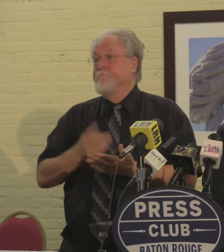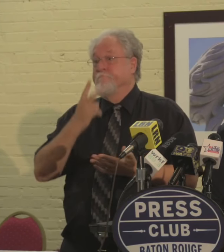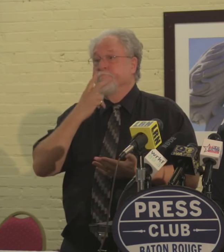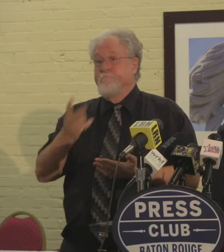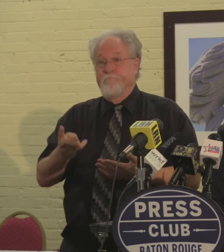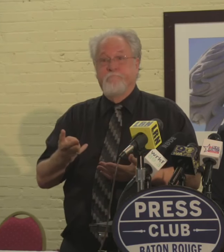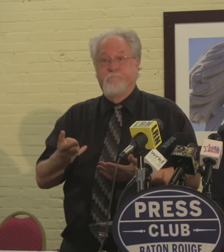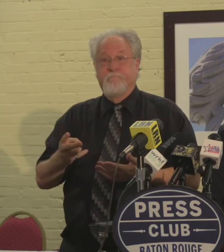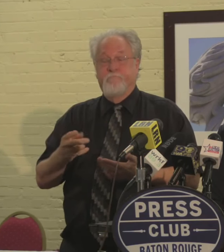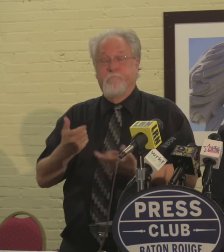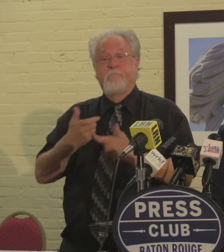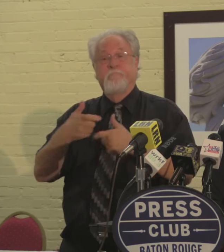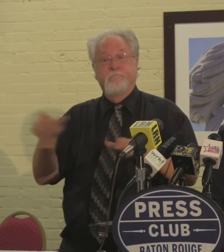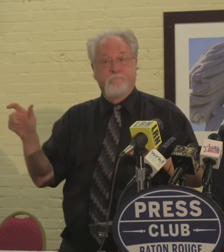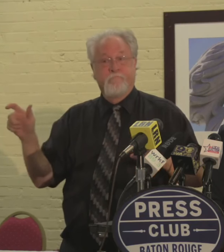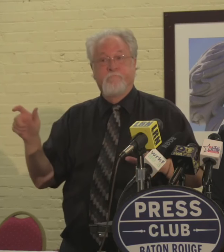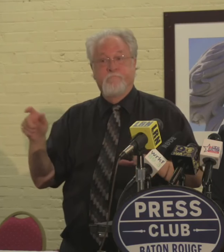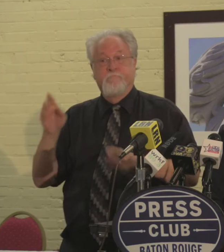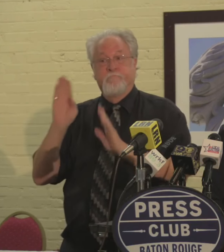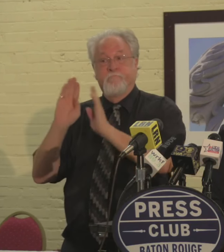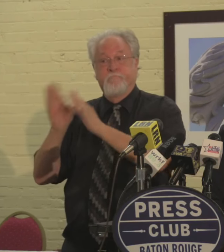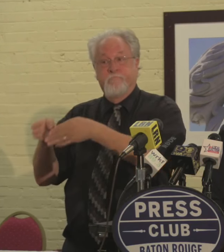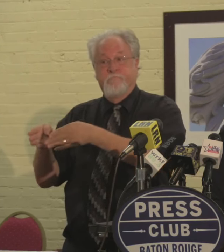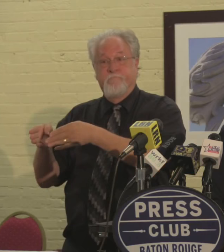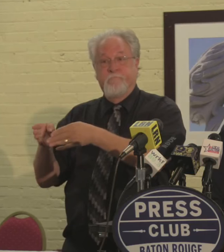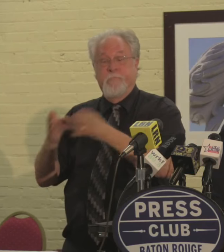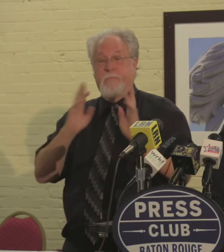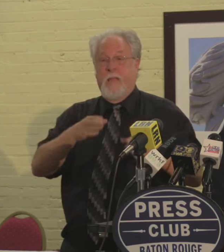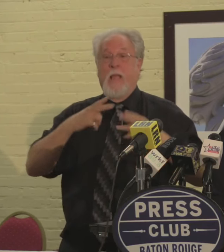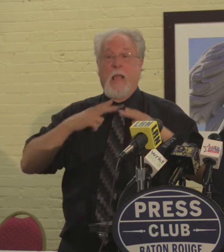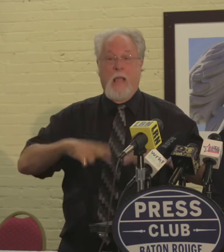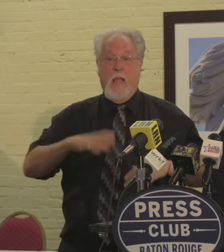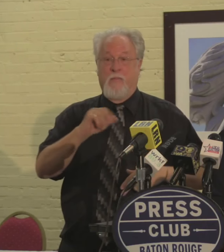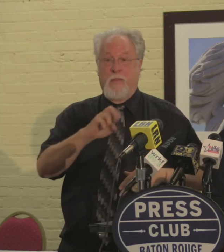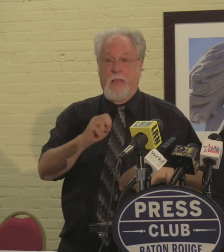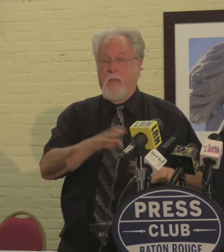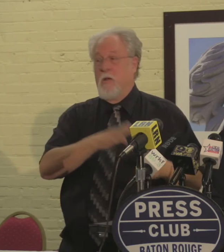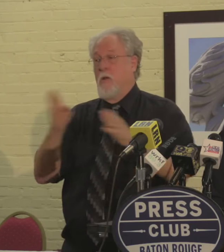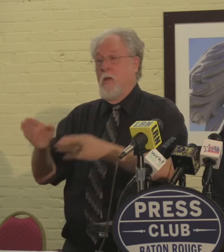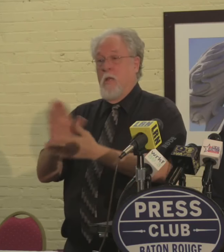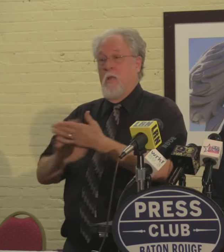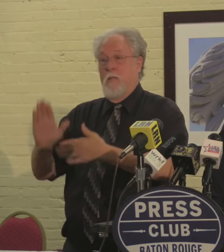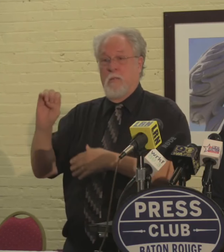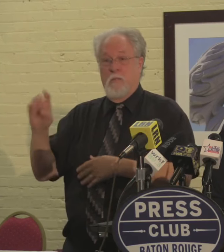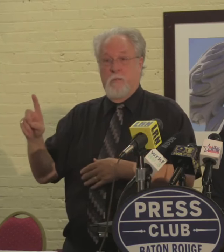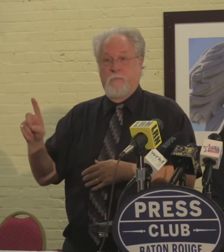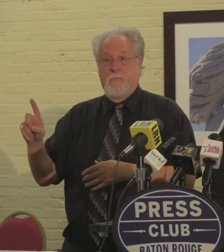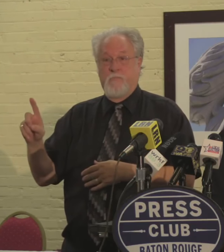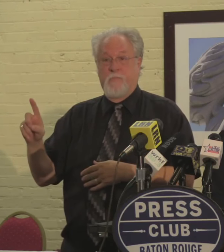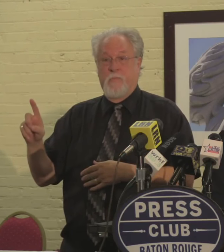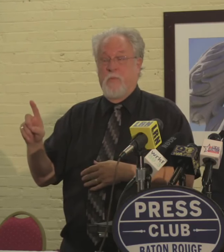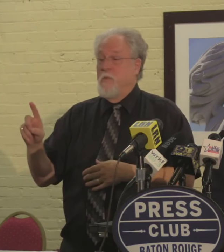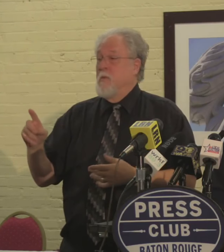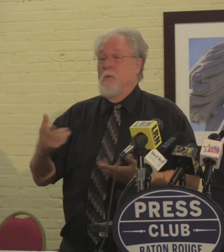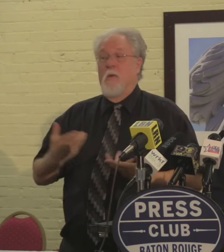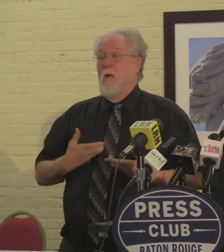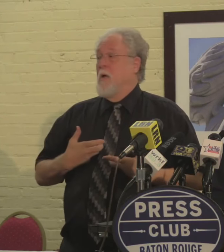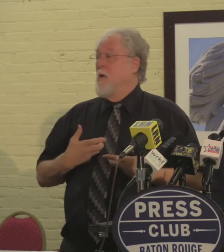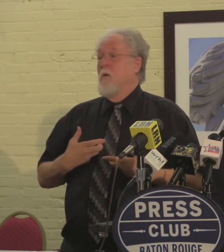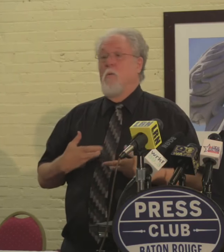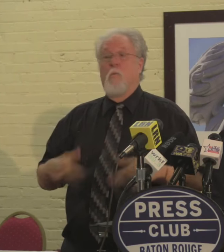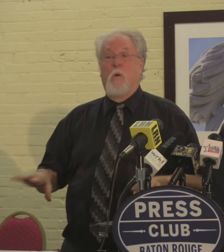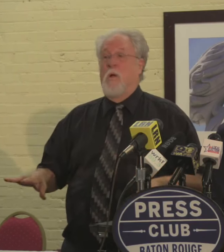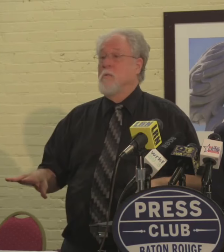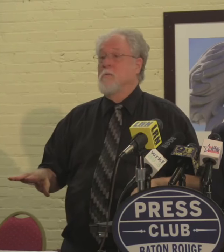the lion's share of those cuts directed to health care and higher education. And I don't want